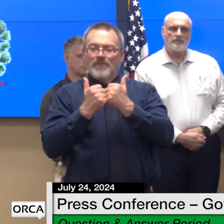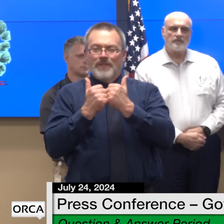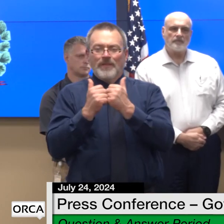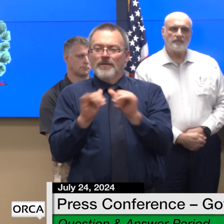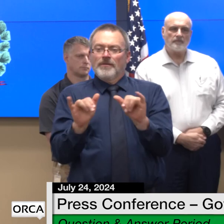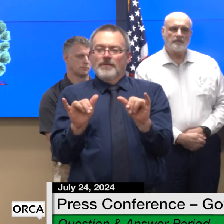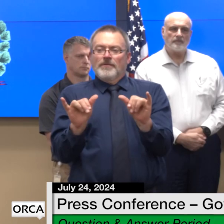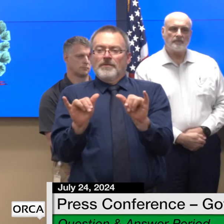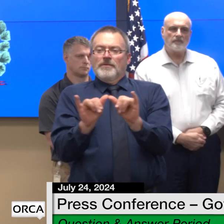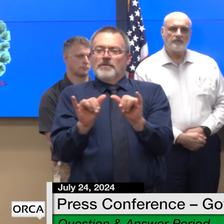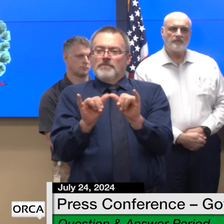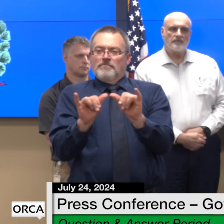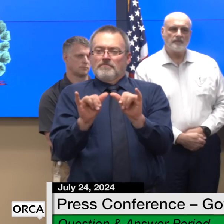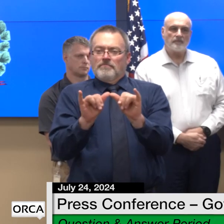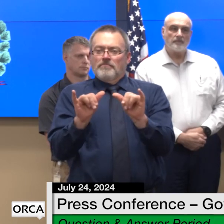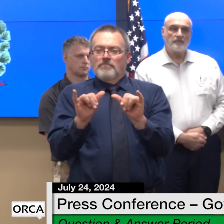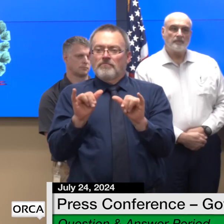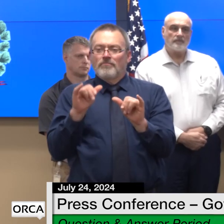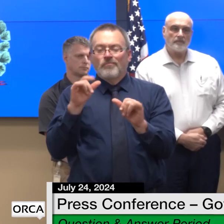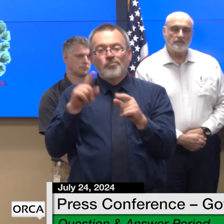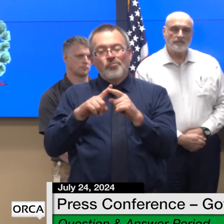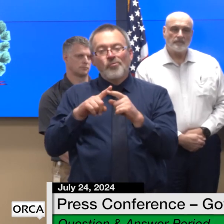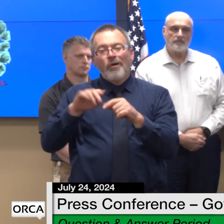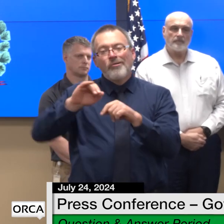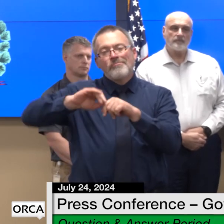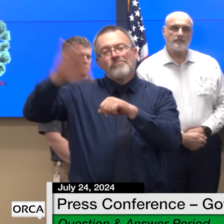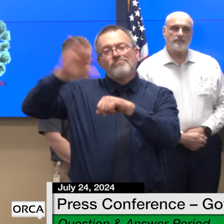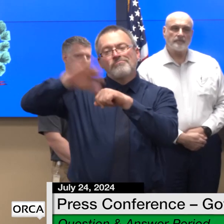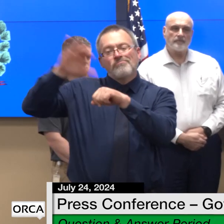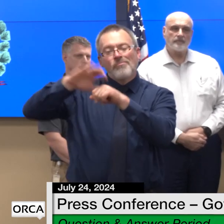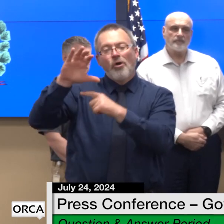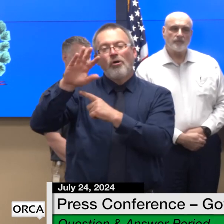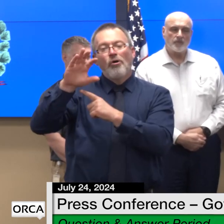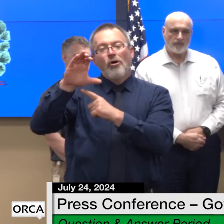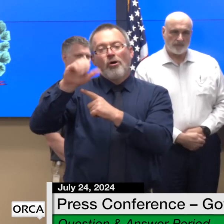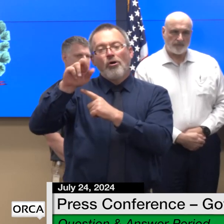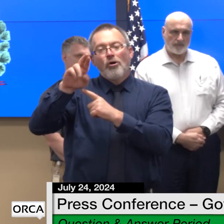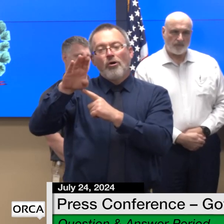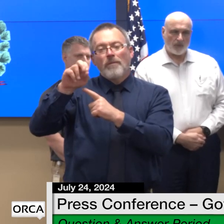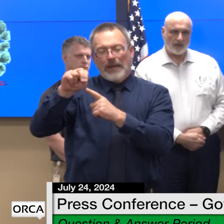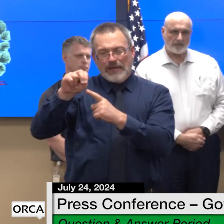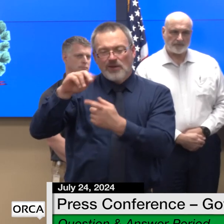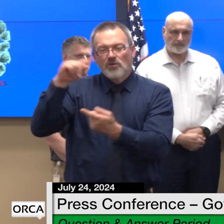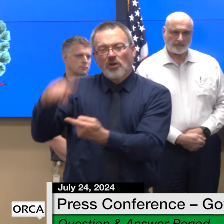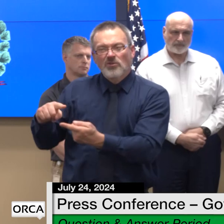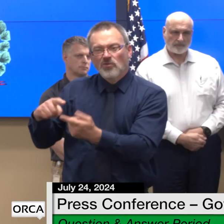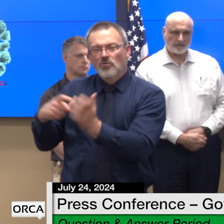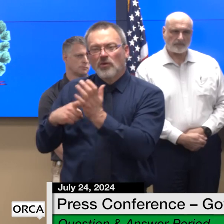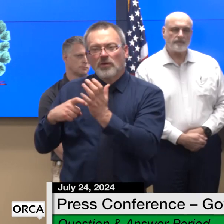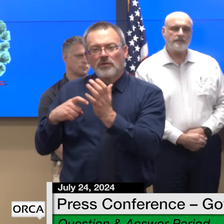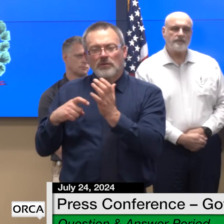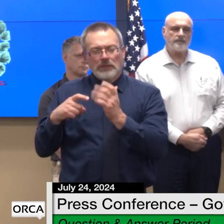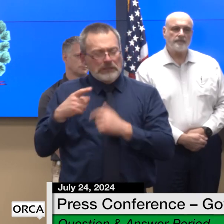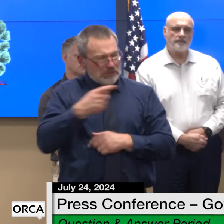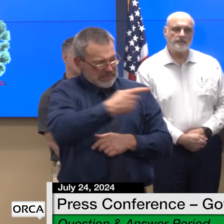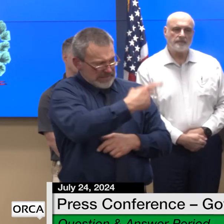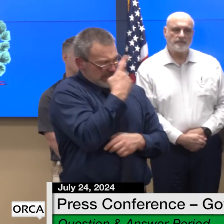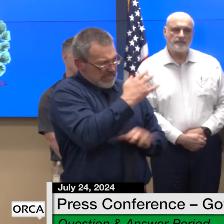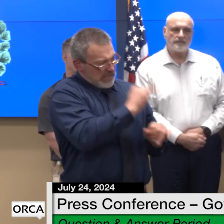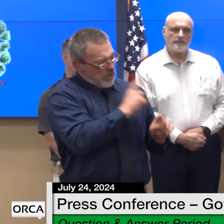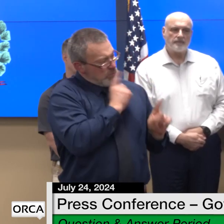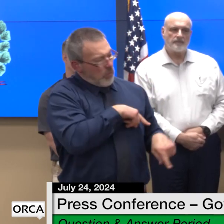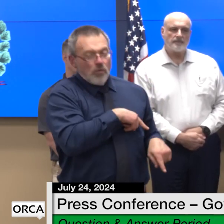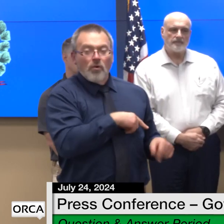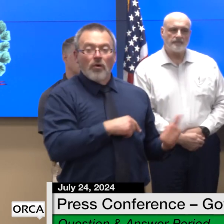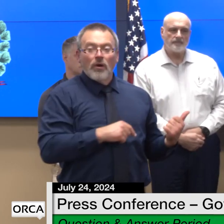reduction targets requirements, that is. Have you seen, heard of this? What are your thoughts?